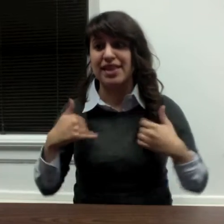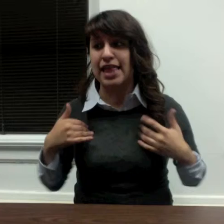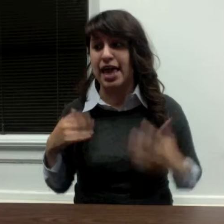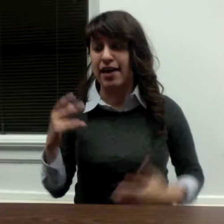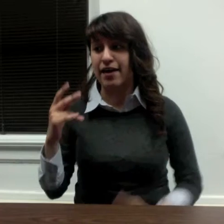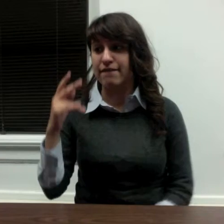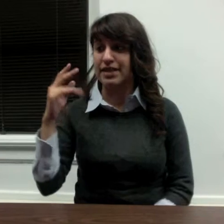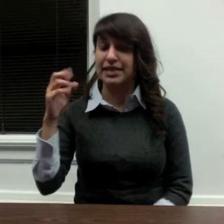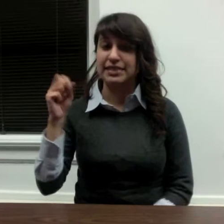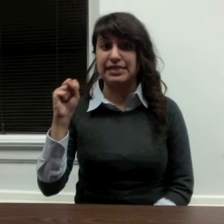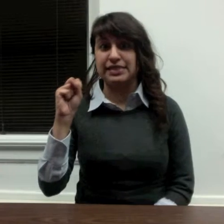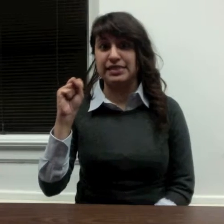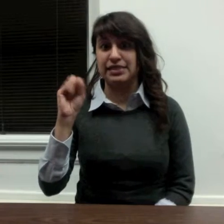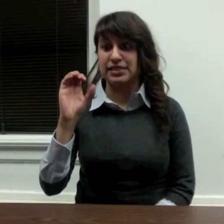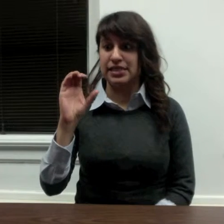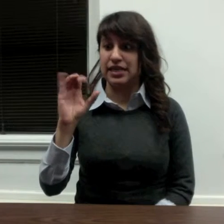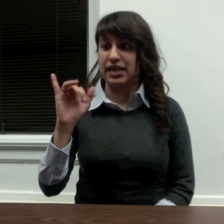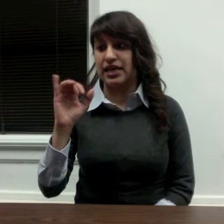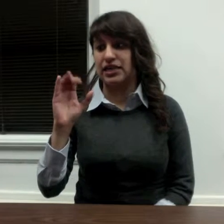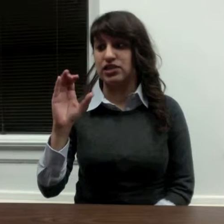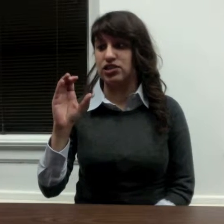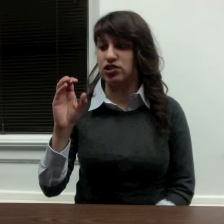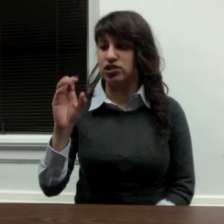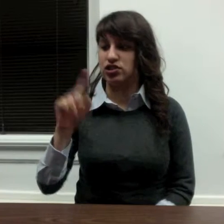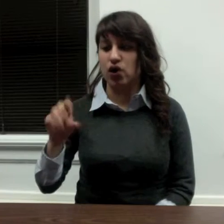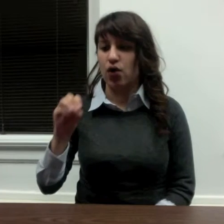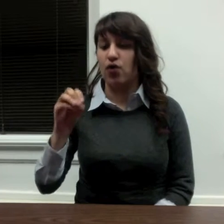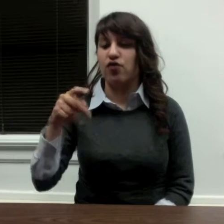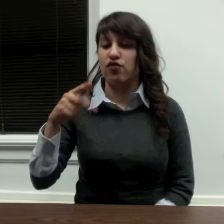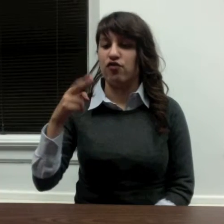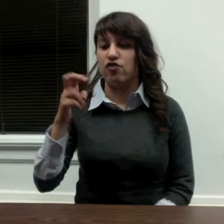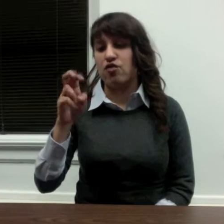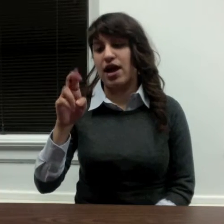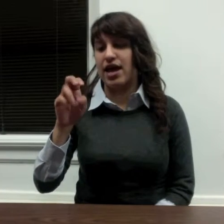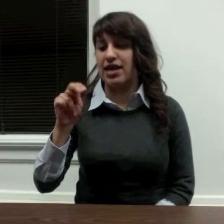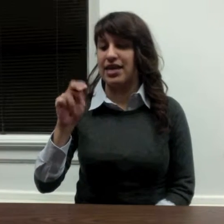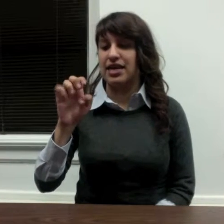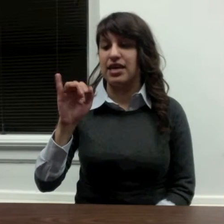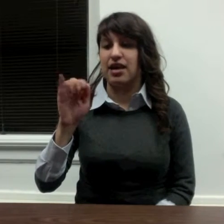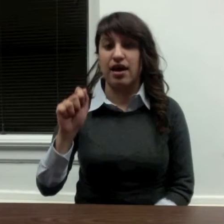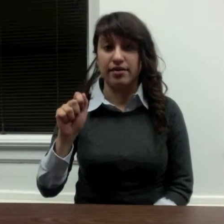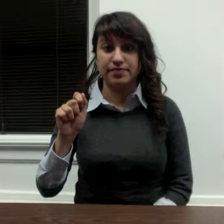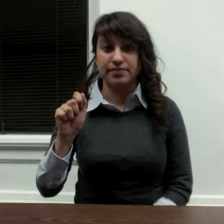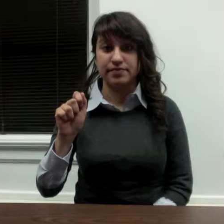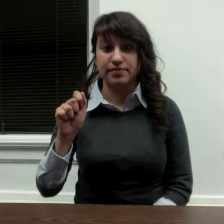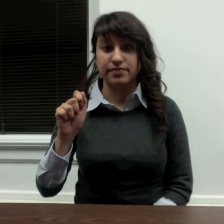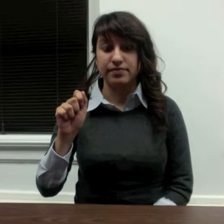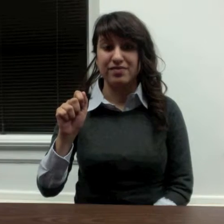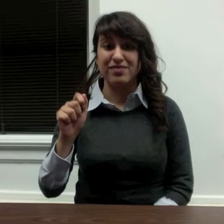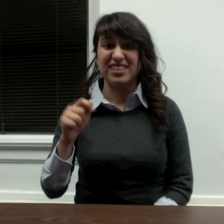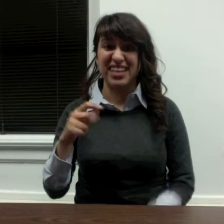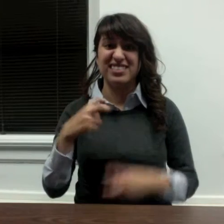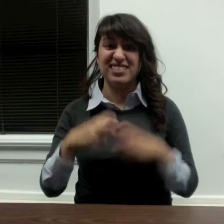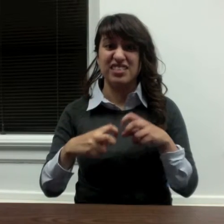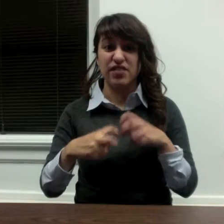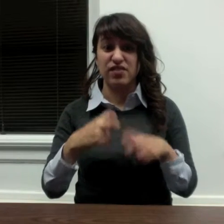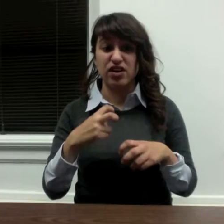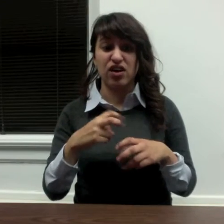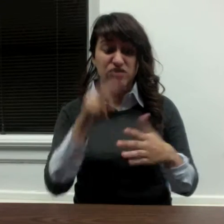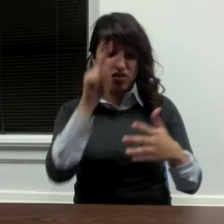to go through all of them, and just 4 of us on the committee trying to